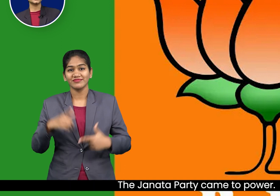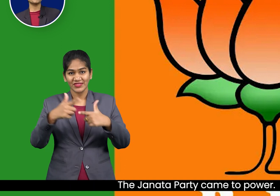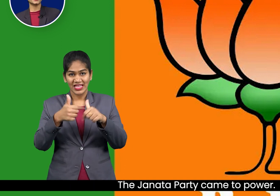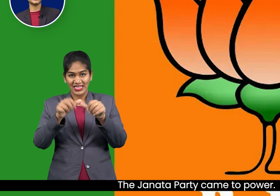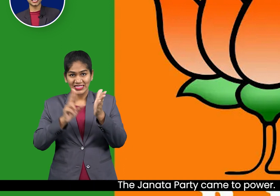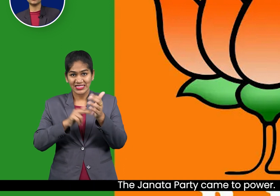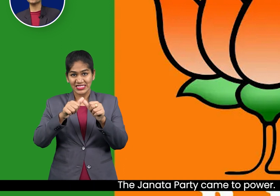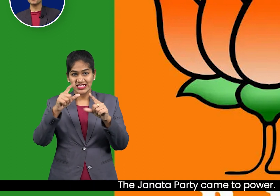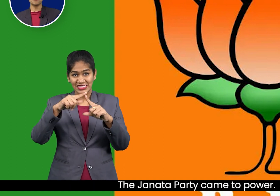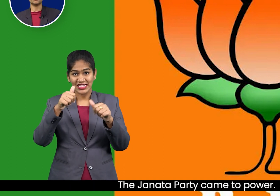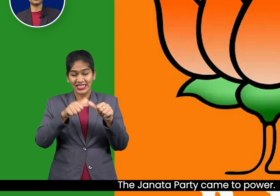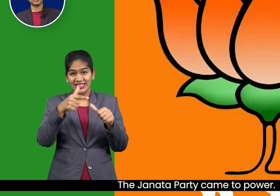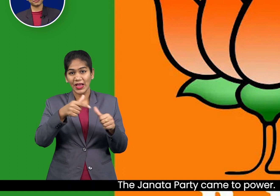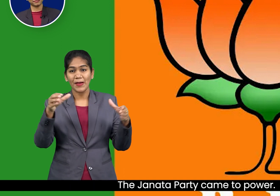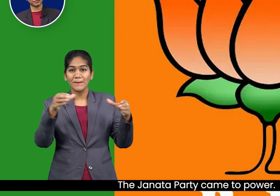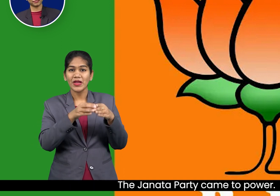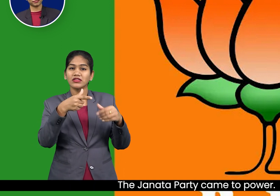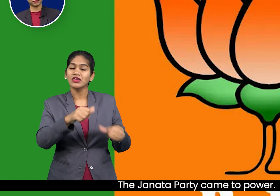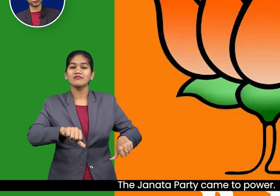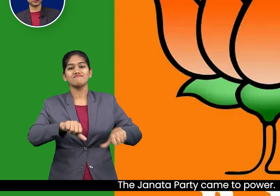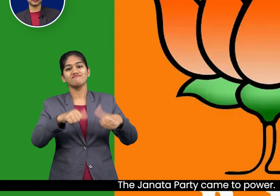The Janata Party came to power.